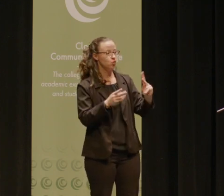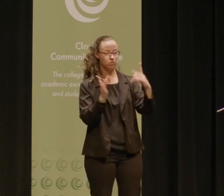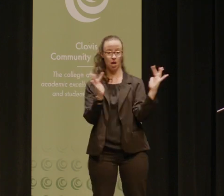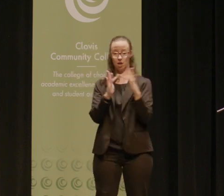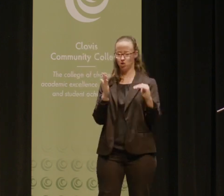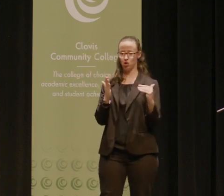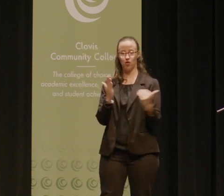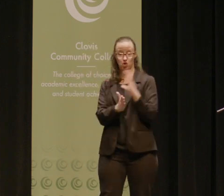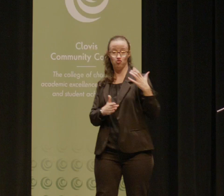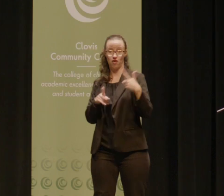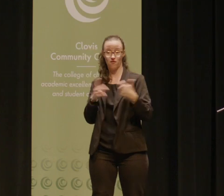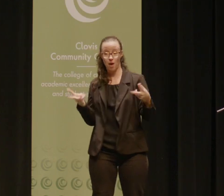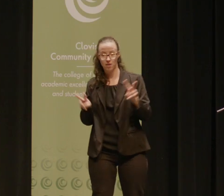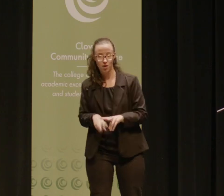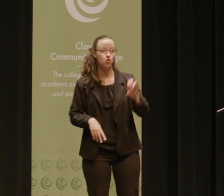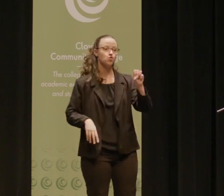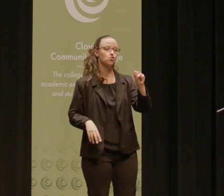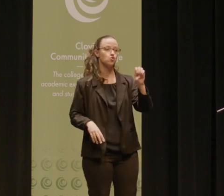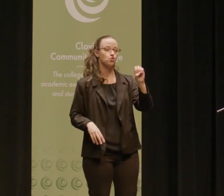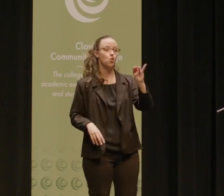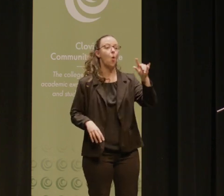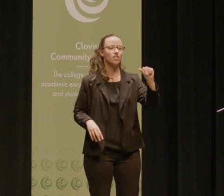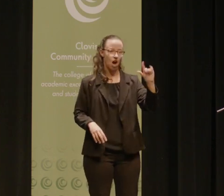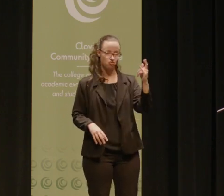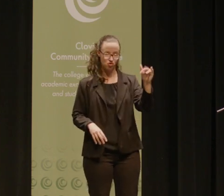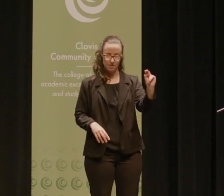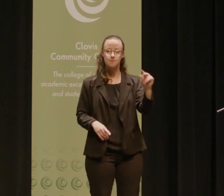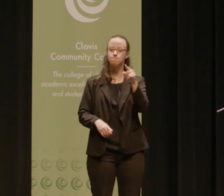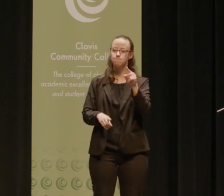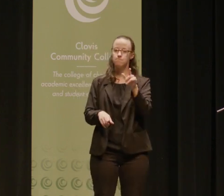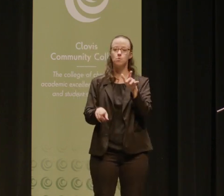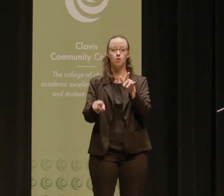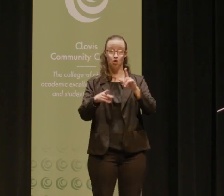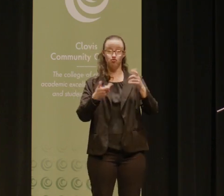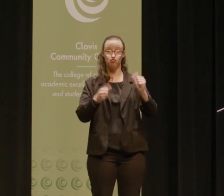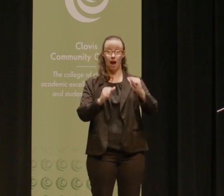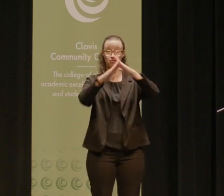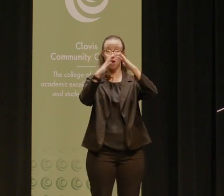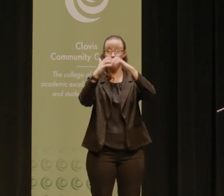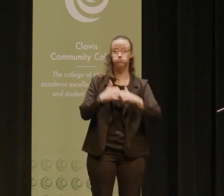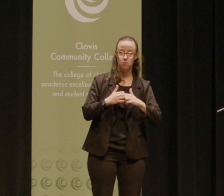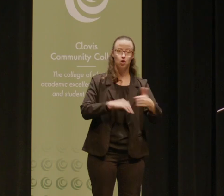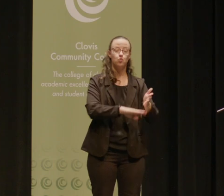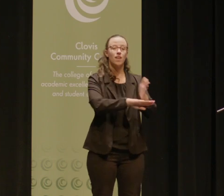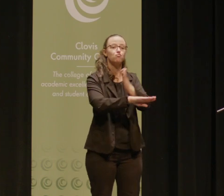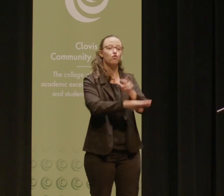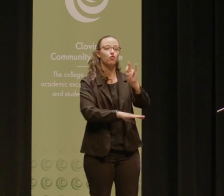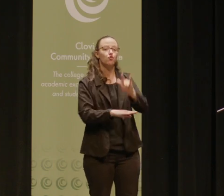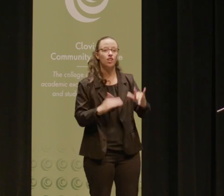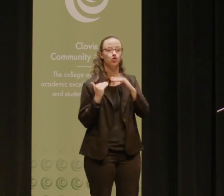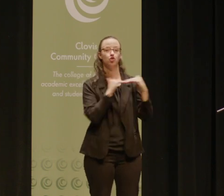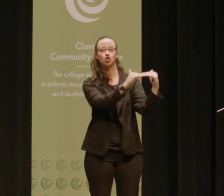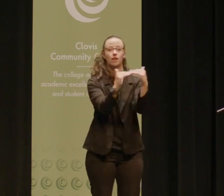from the Valley, Sonia Christensen, and she, like all of us, is working to break down barriers of racial justice and equality